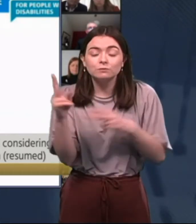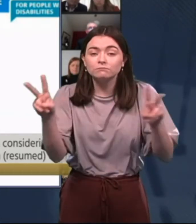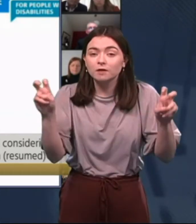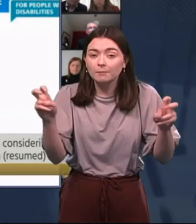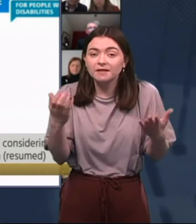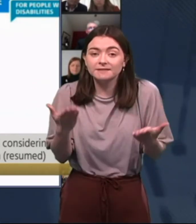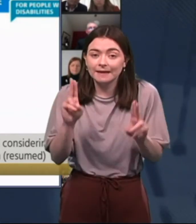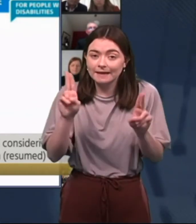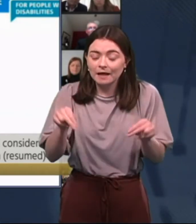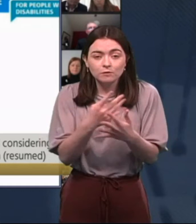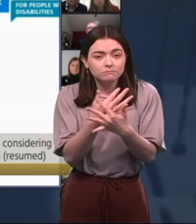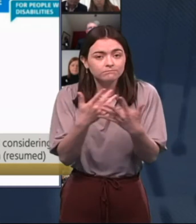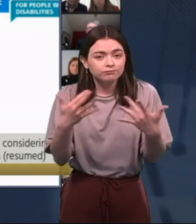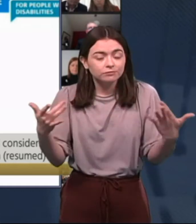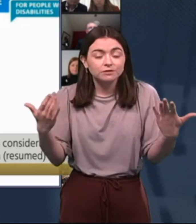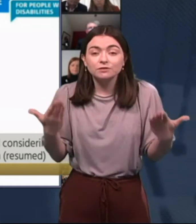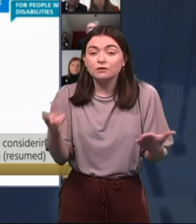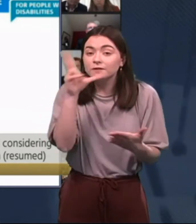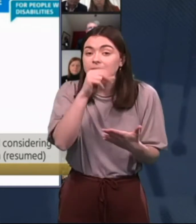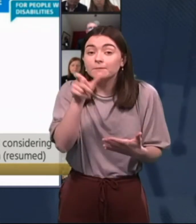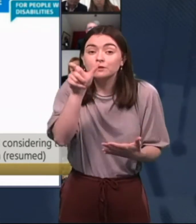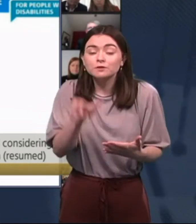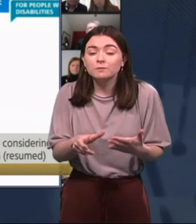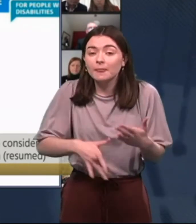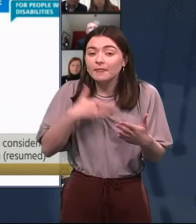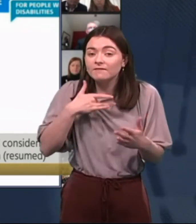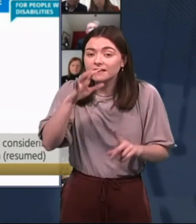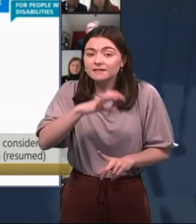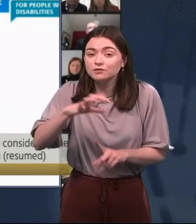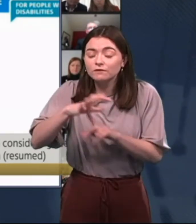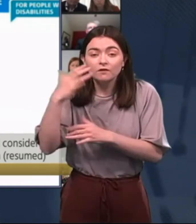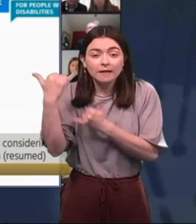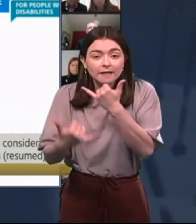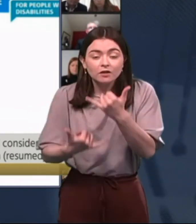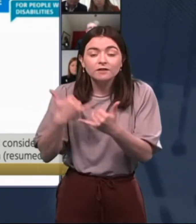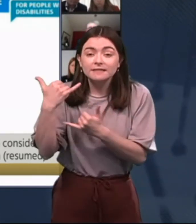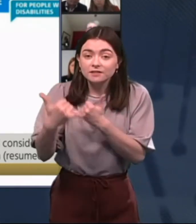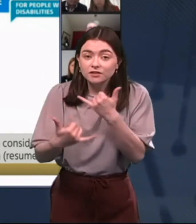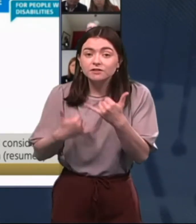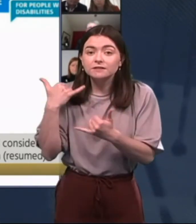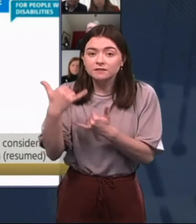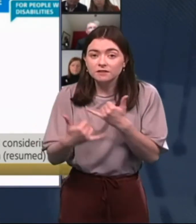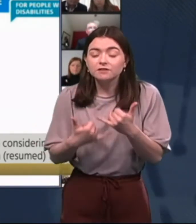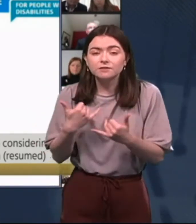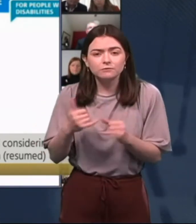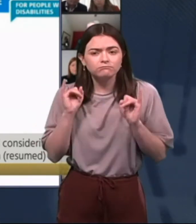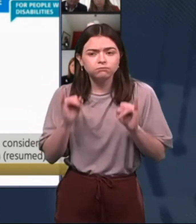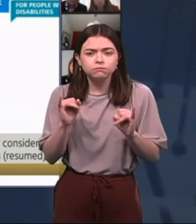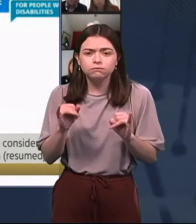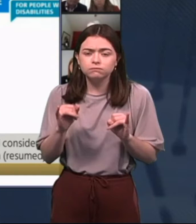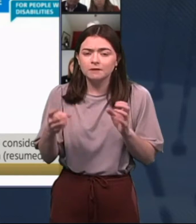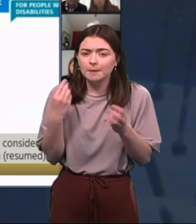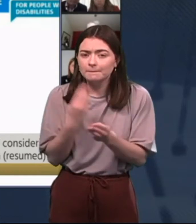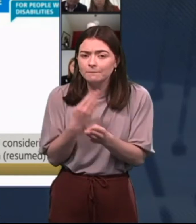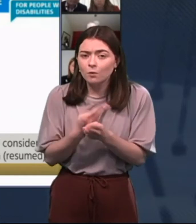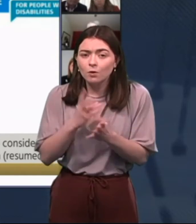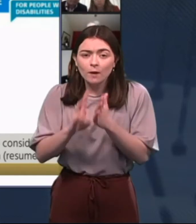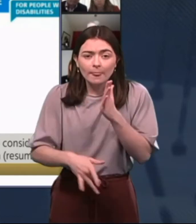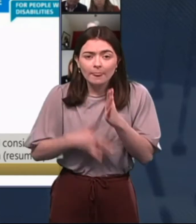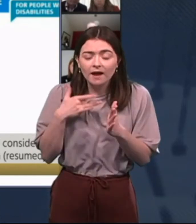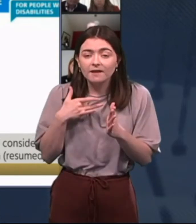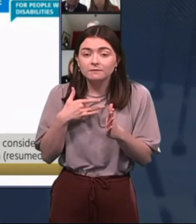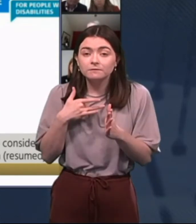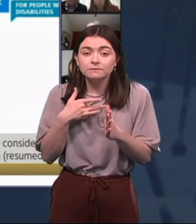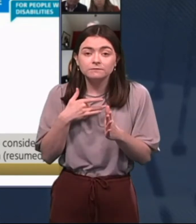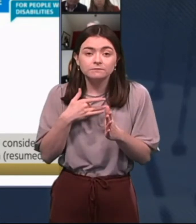can be multiple issues. So you can have somebody living in an institution for many, many years who has poor quality of life, limited natural